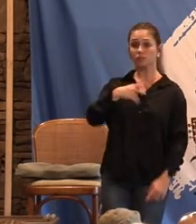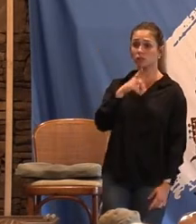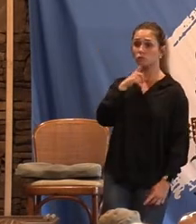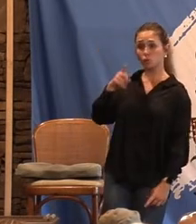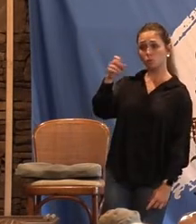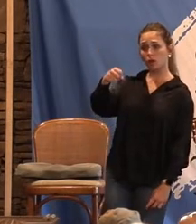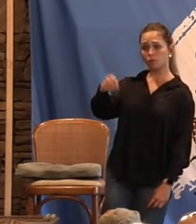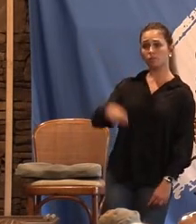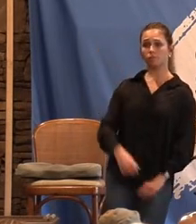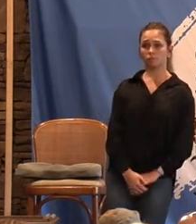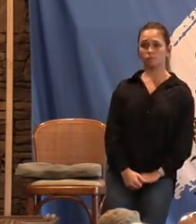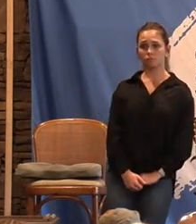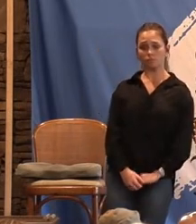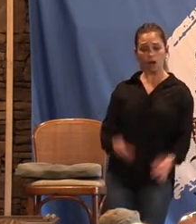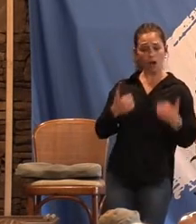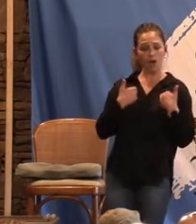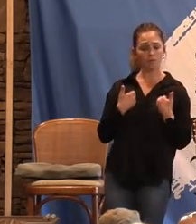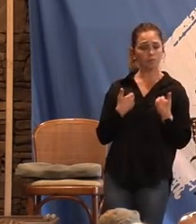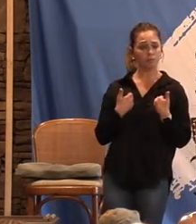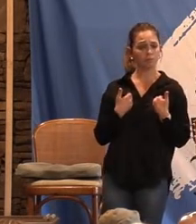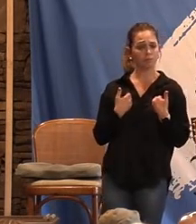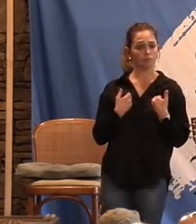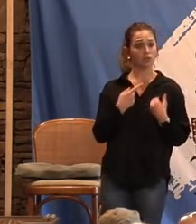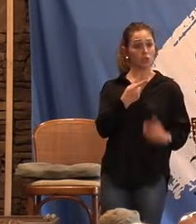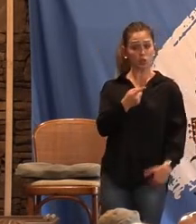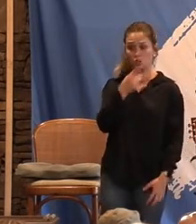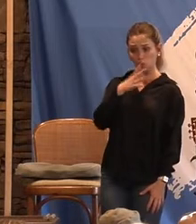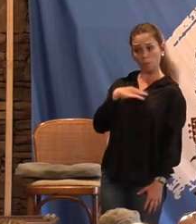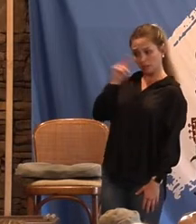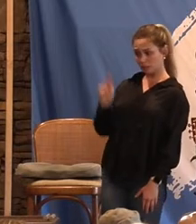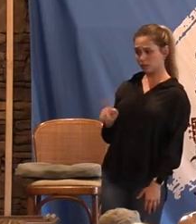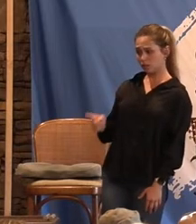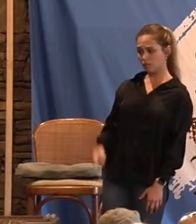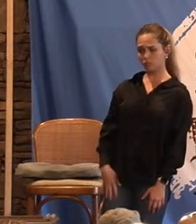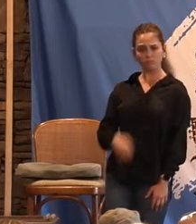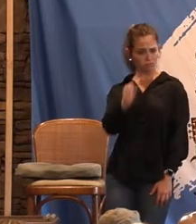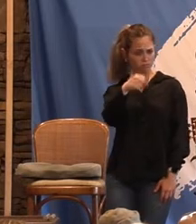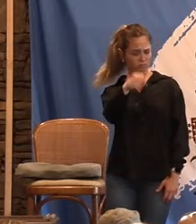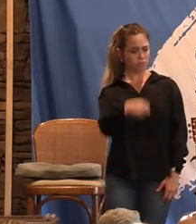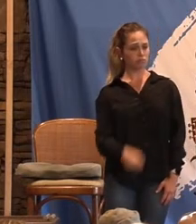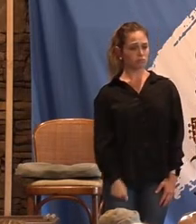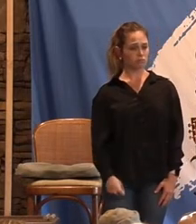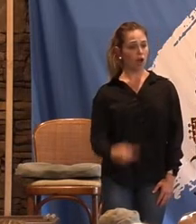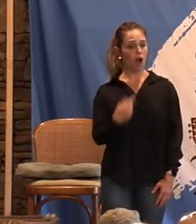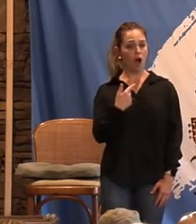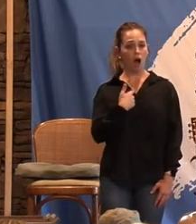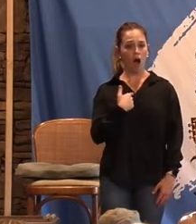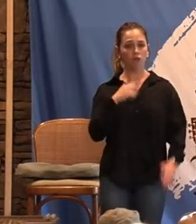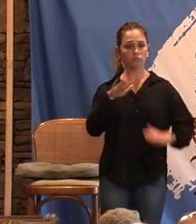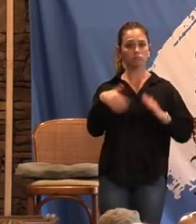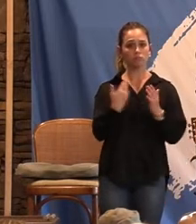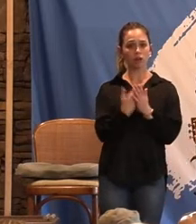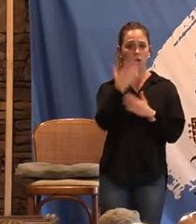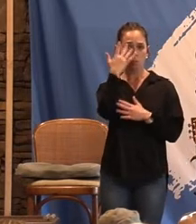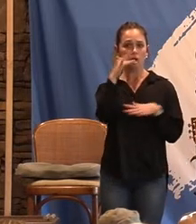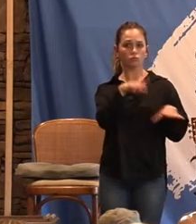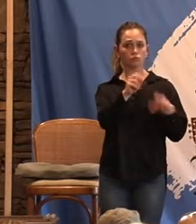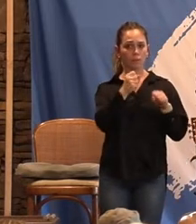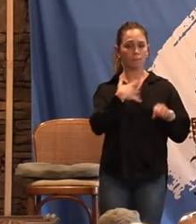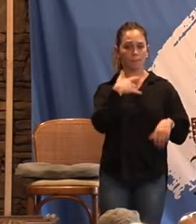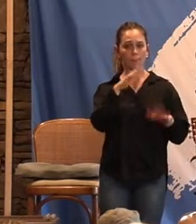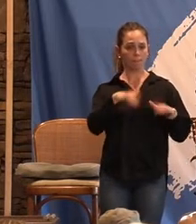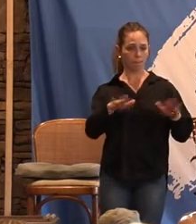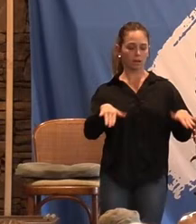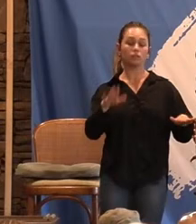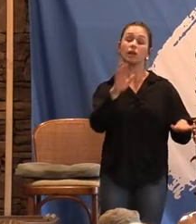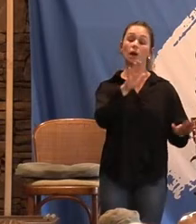true. I have them. You Miss Nana? She said, yeah. I came to get my children. He